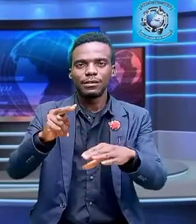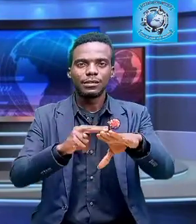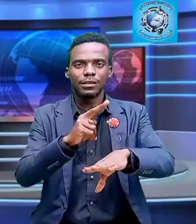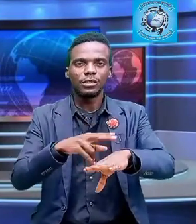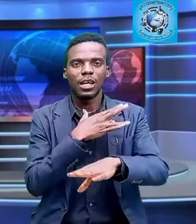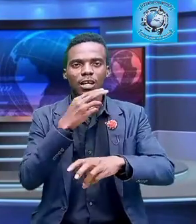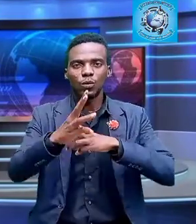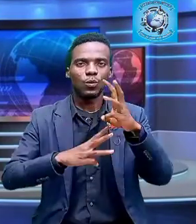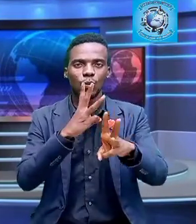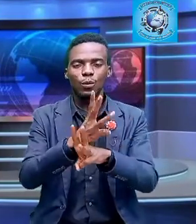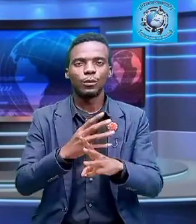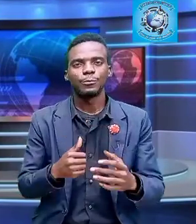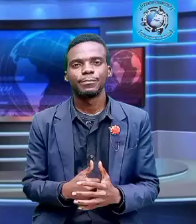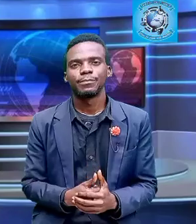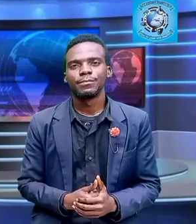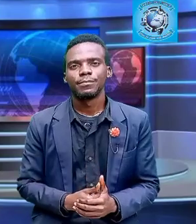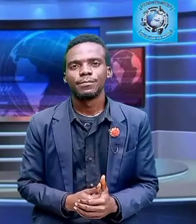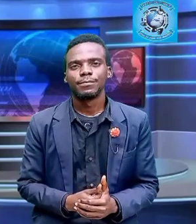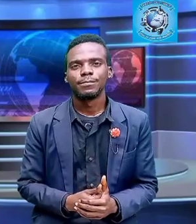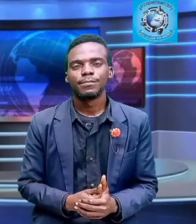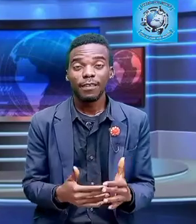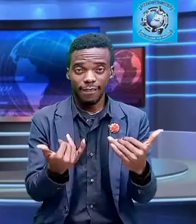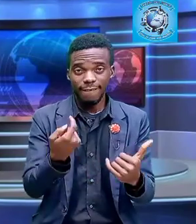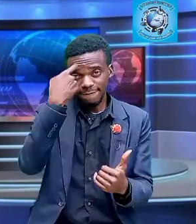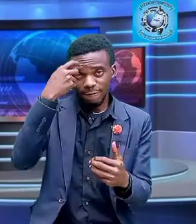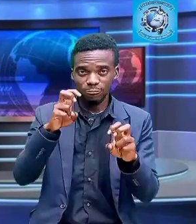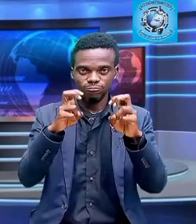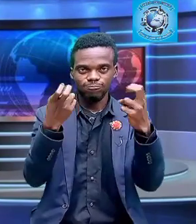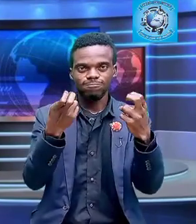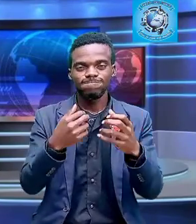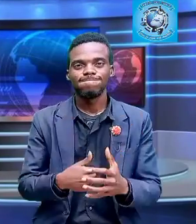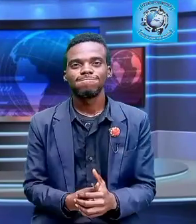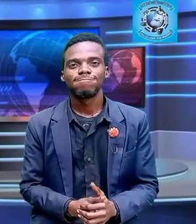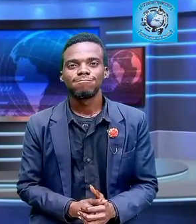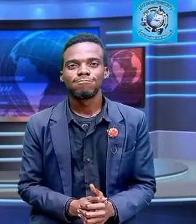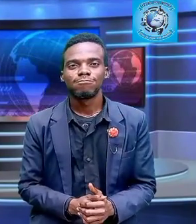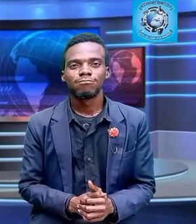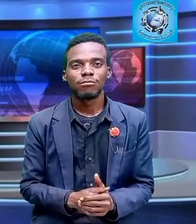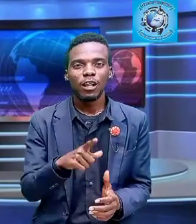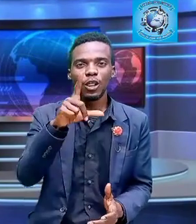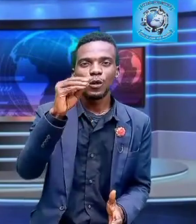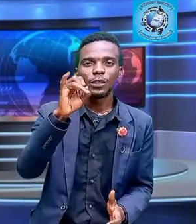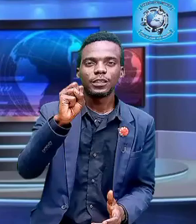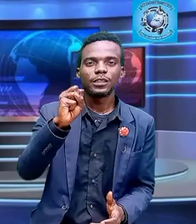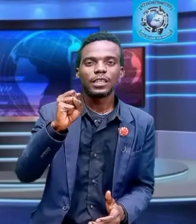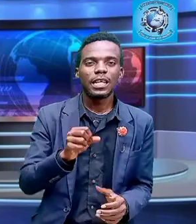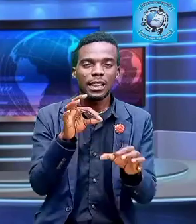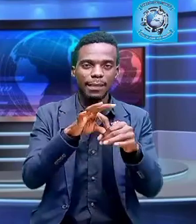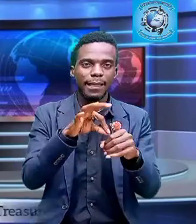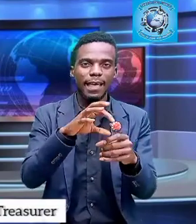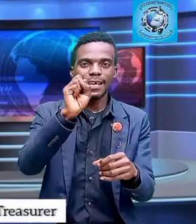around the nation and across the world at large. Now for the headline. Leos Auta